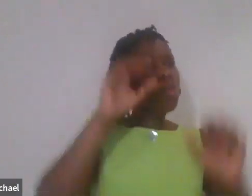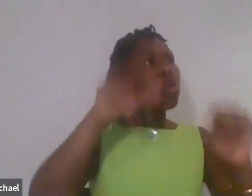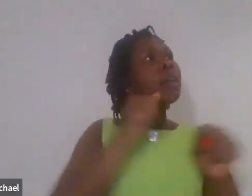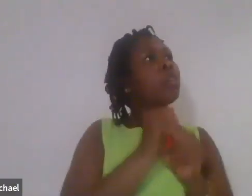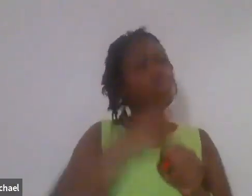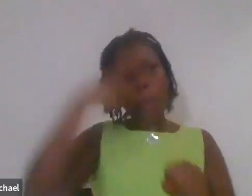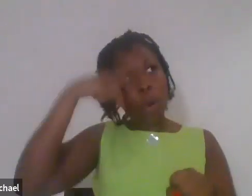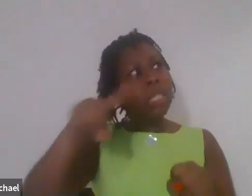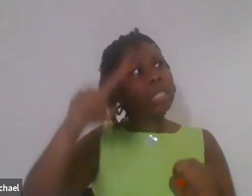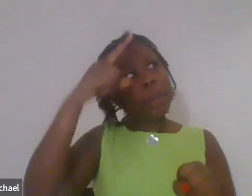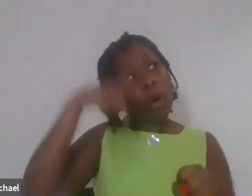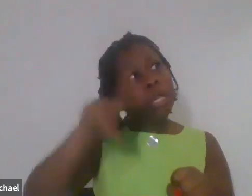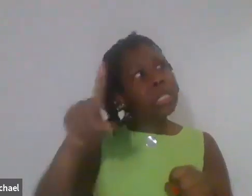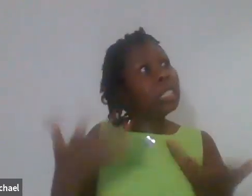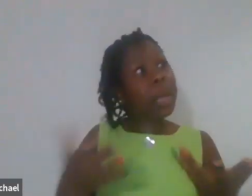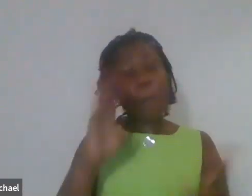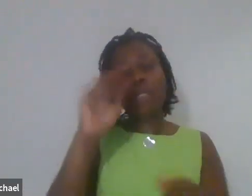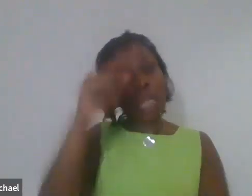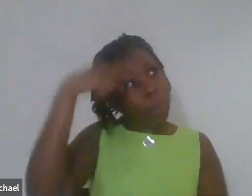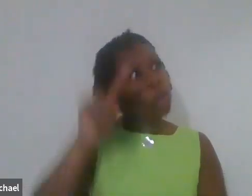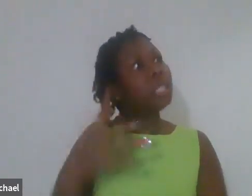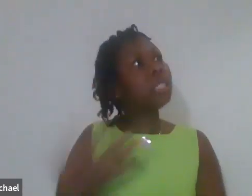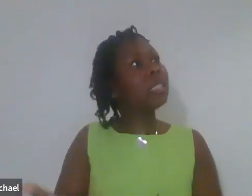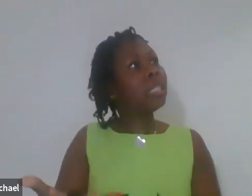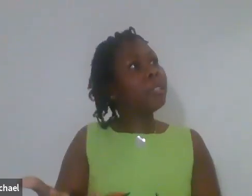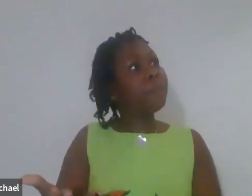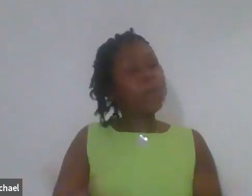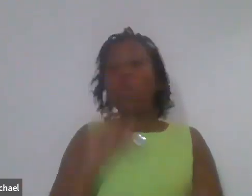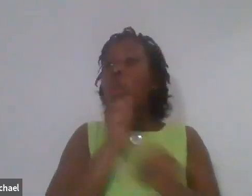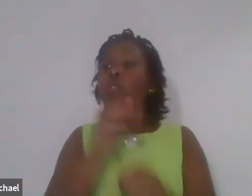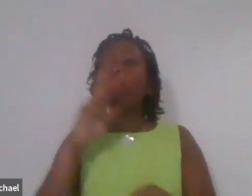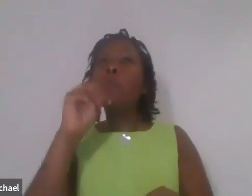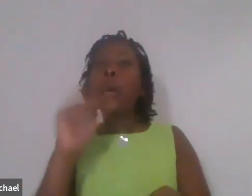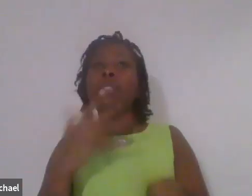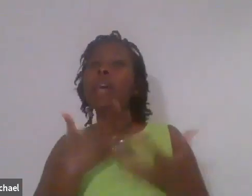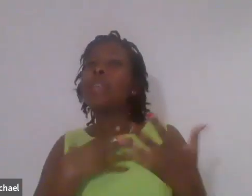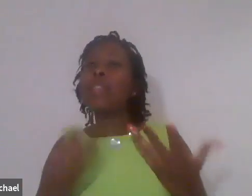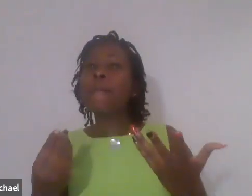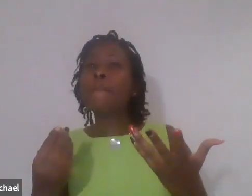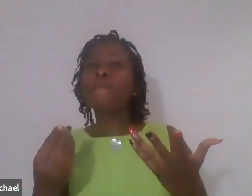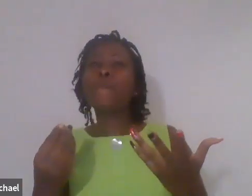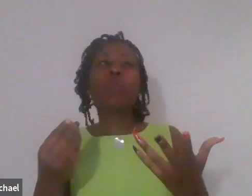You can do right now you can do policy. You can master